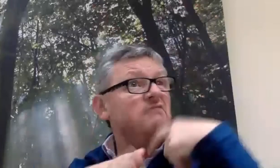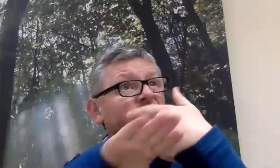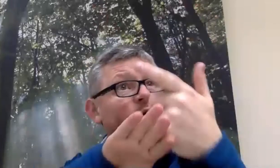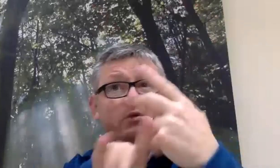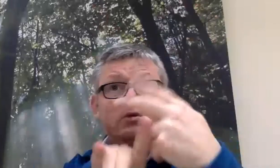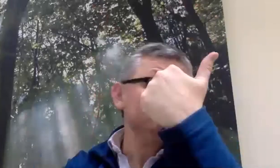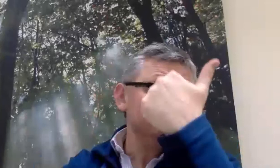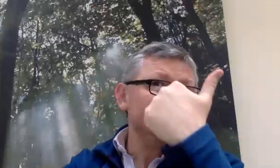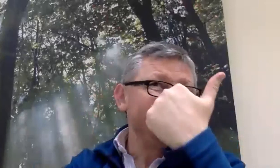it.